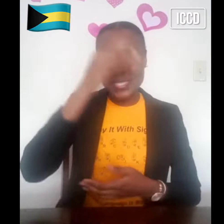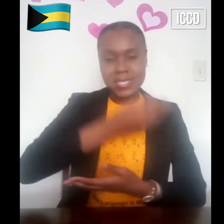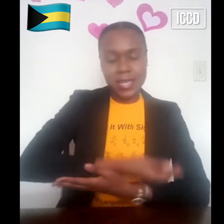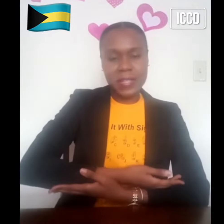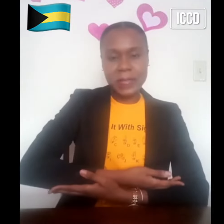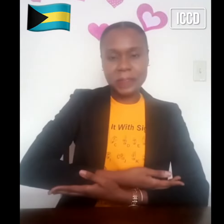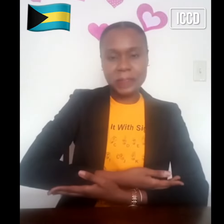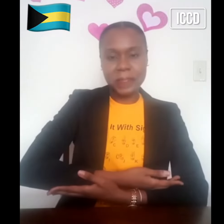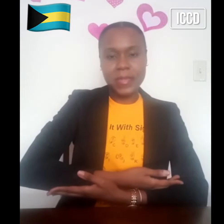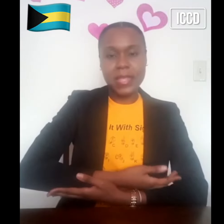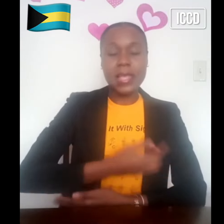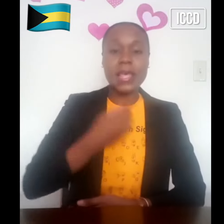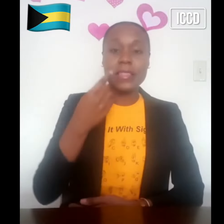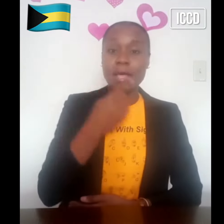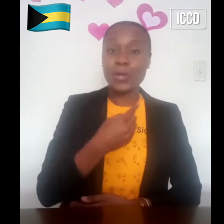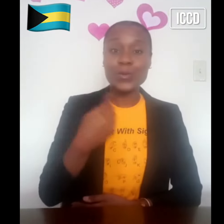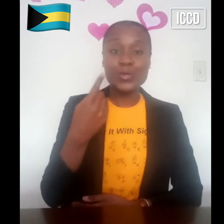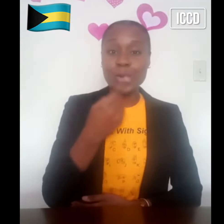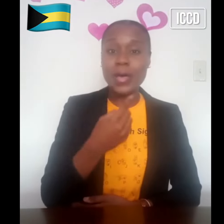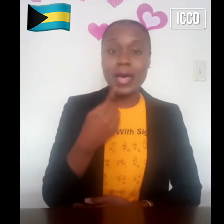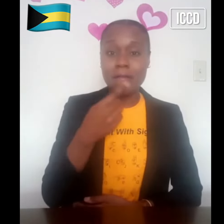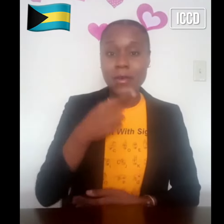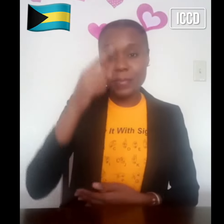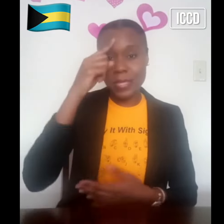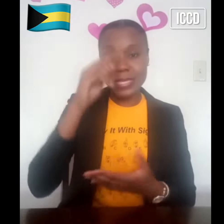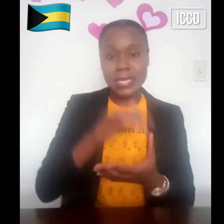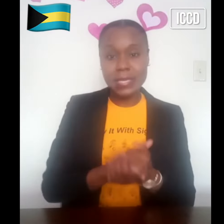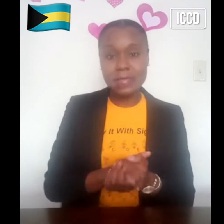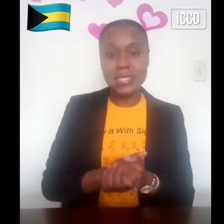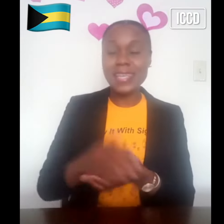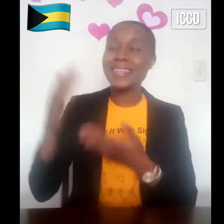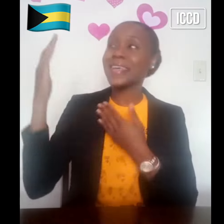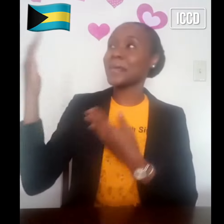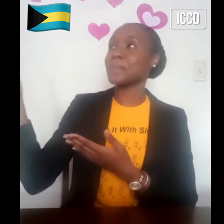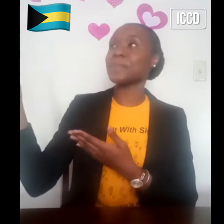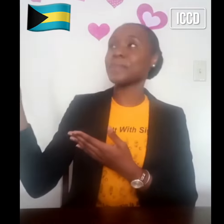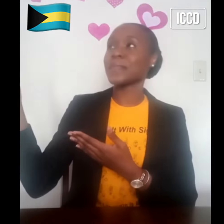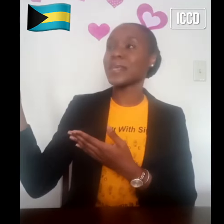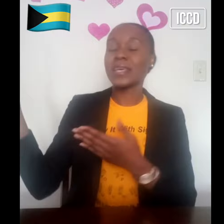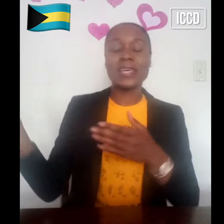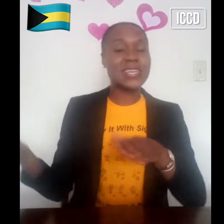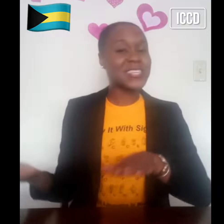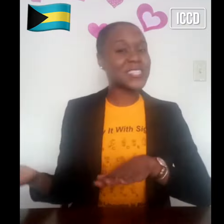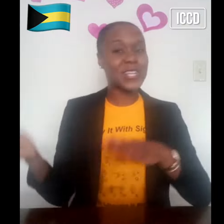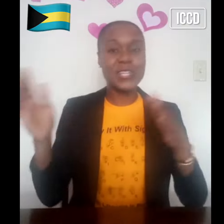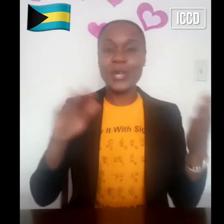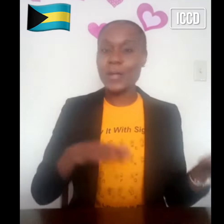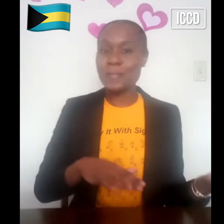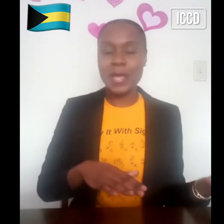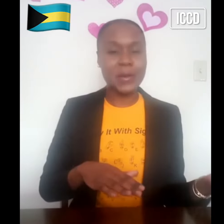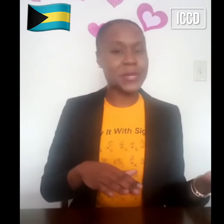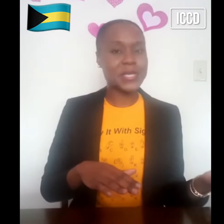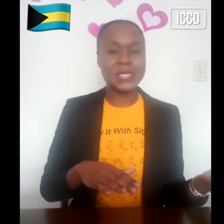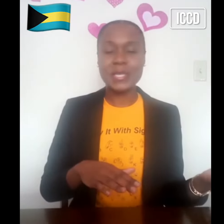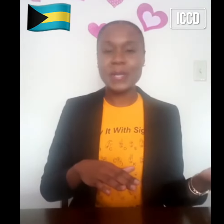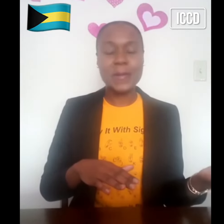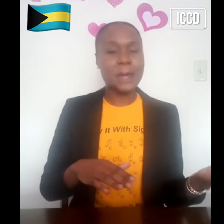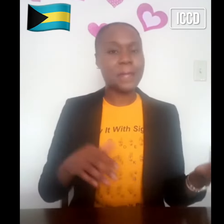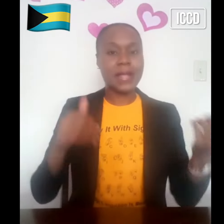Son, that whosoever believes in Him, shall not perish, but